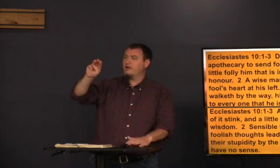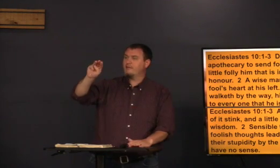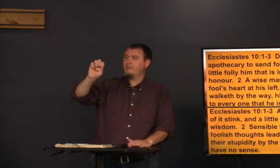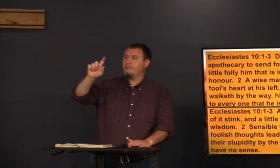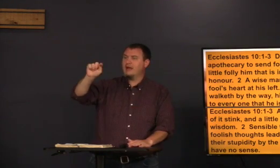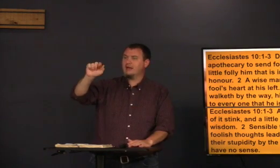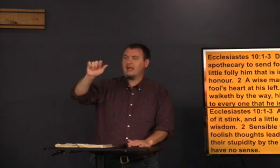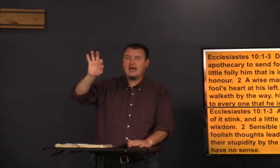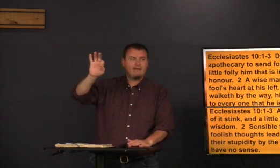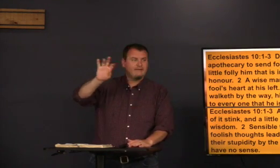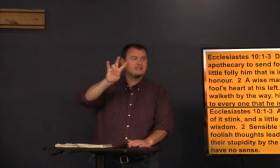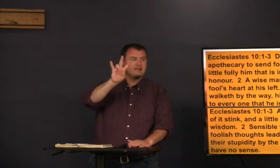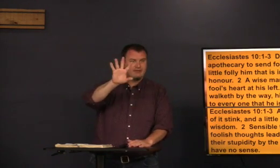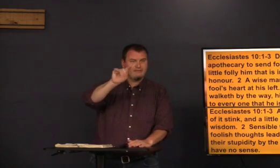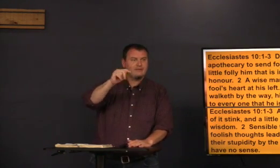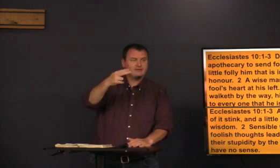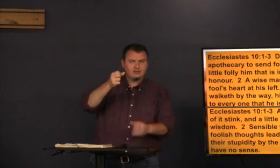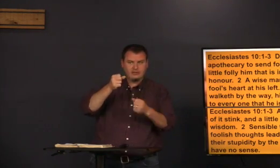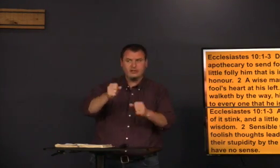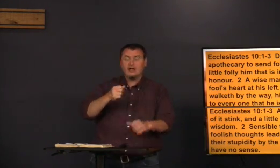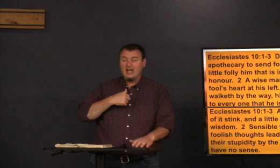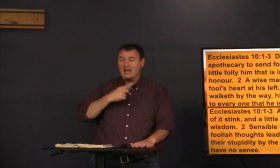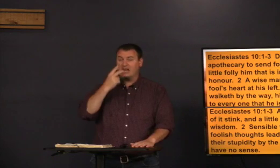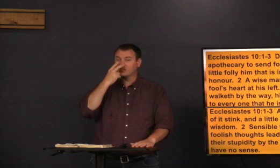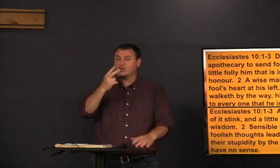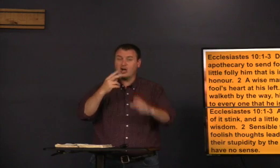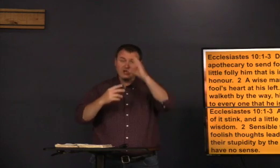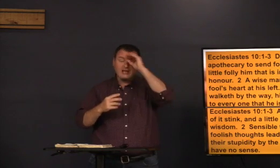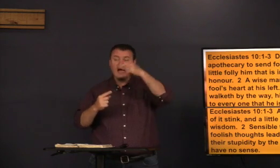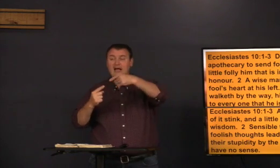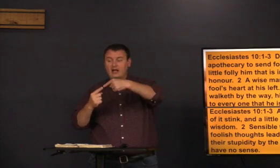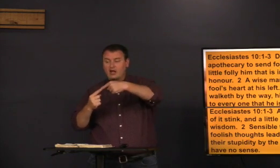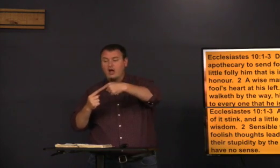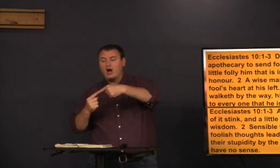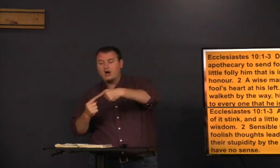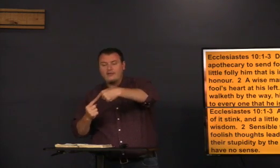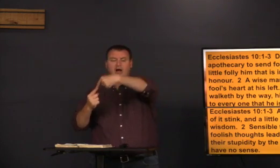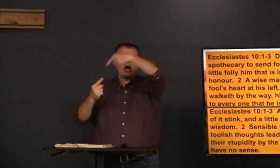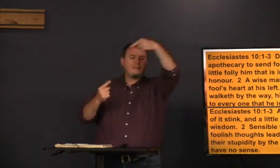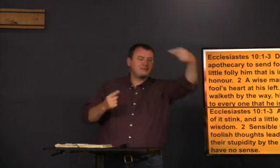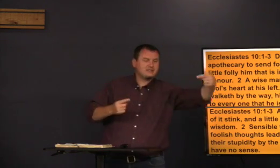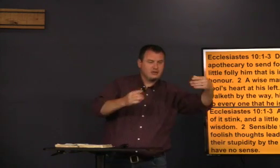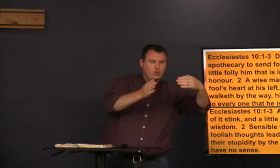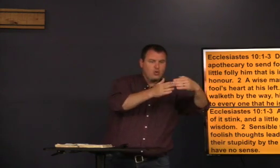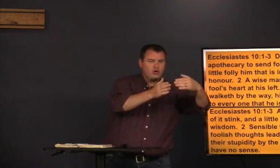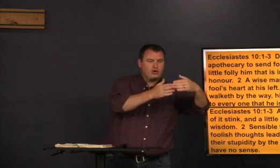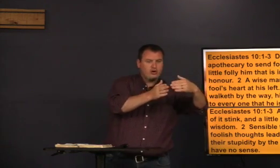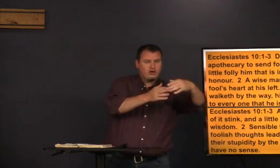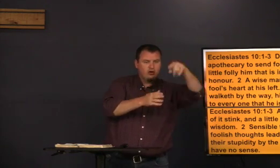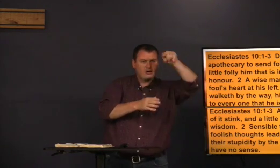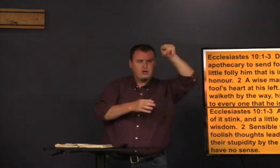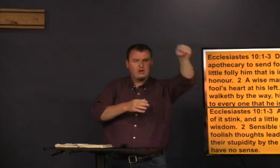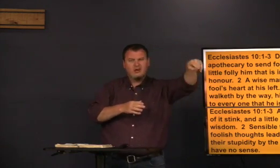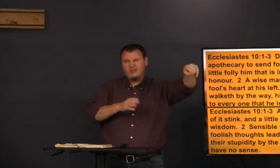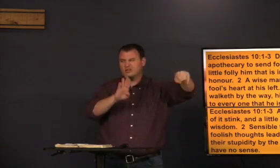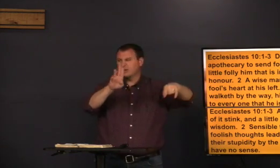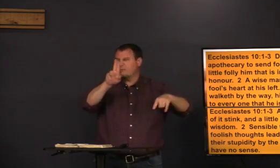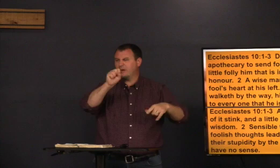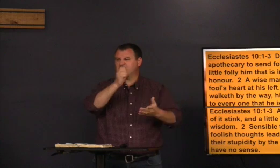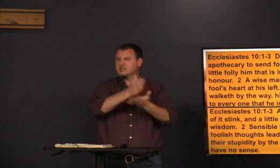of Metcalf and 75th Street, and I saw a guy on the opposite corner. There's a bus